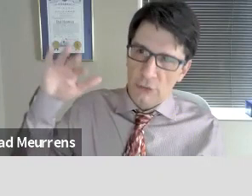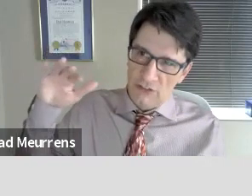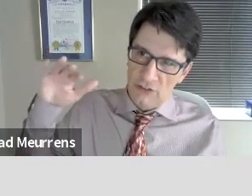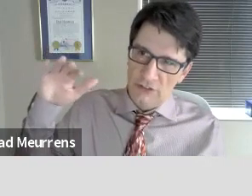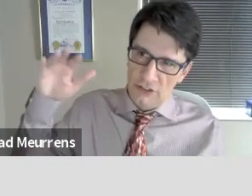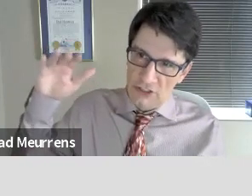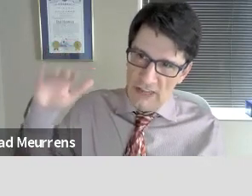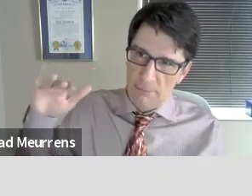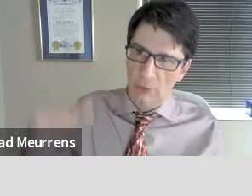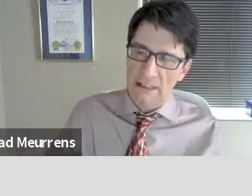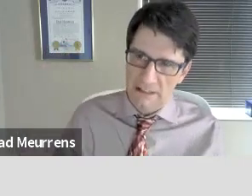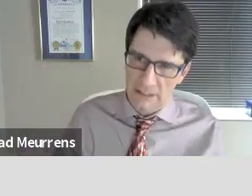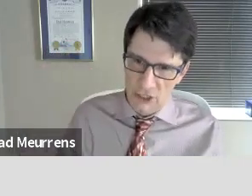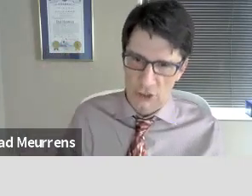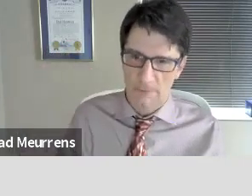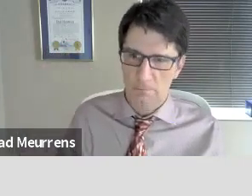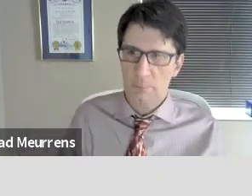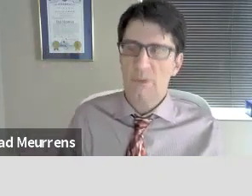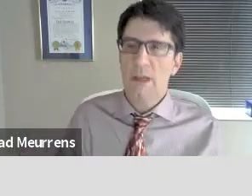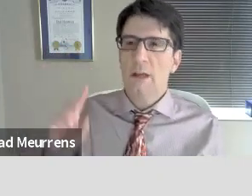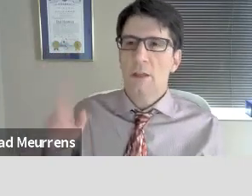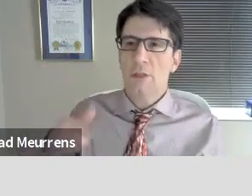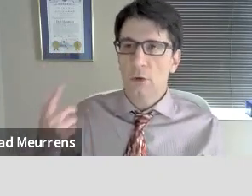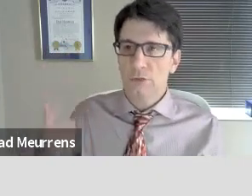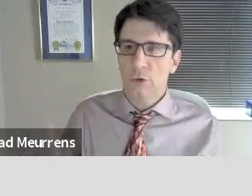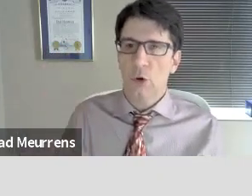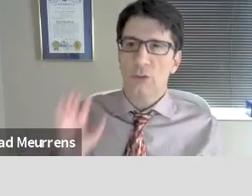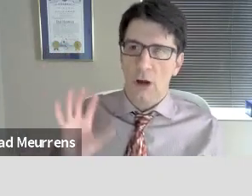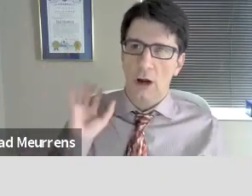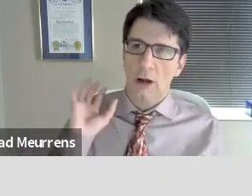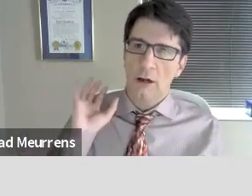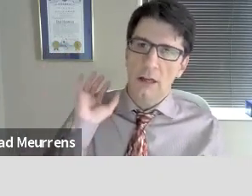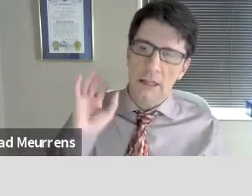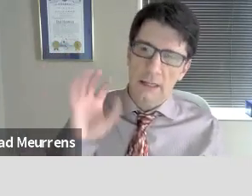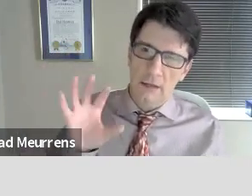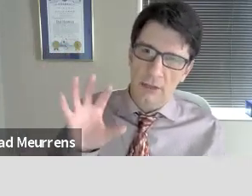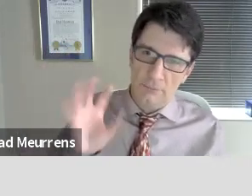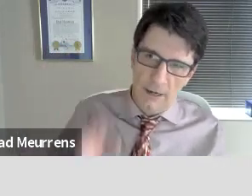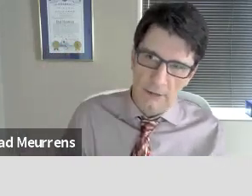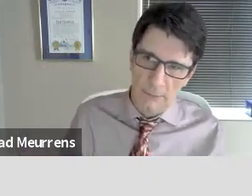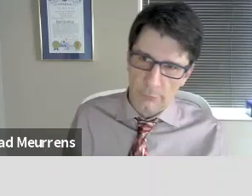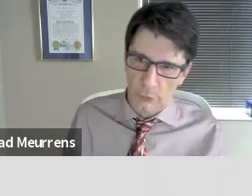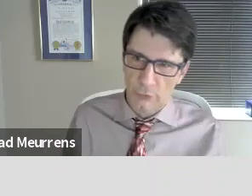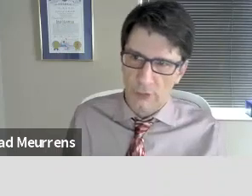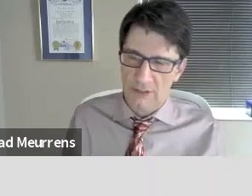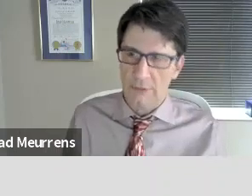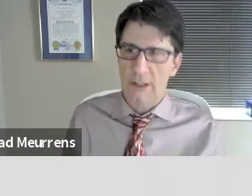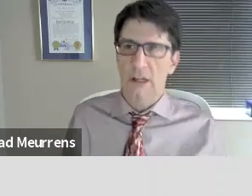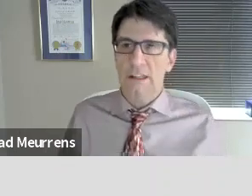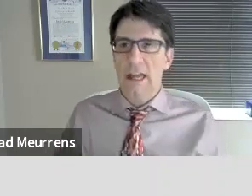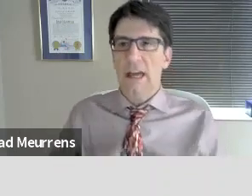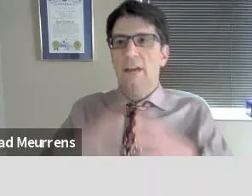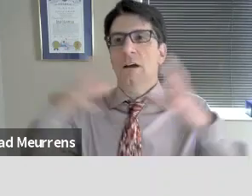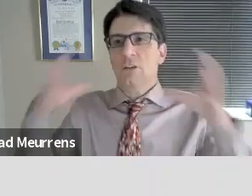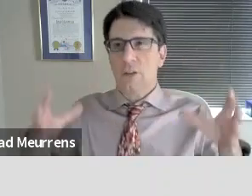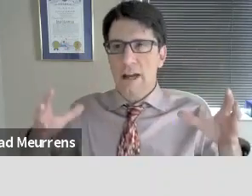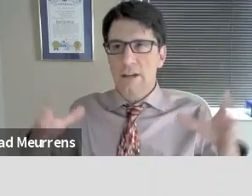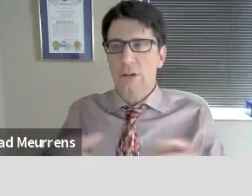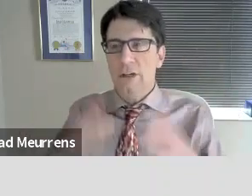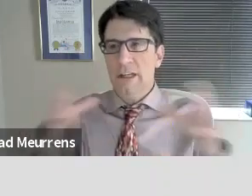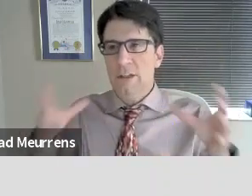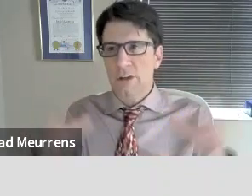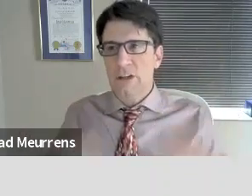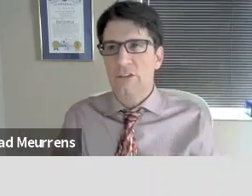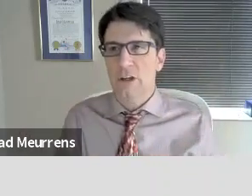It decreases the disabling condition. Those folks are in this medically improved criteria. Again,